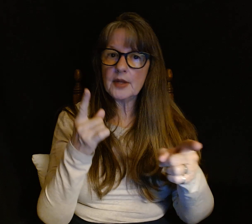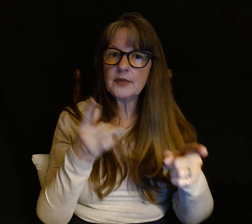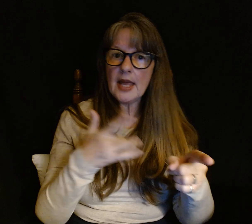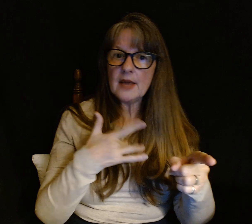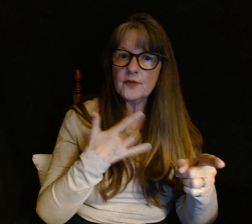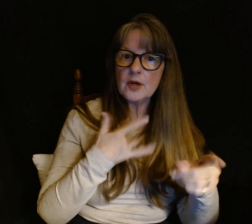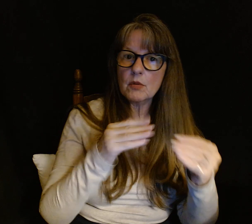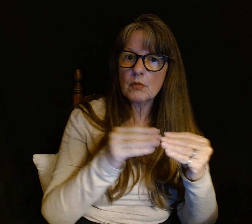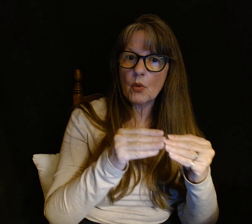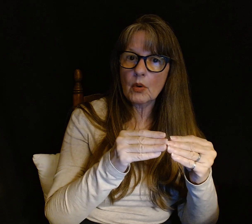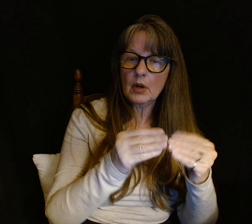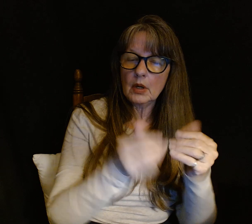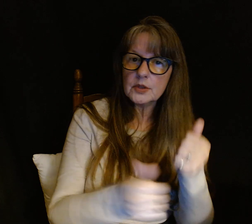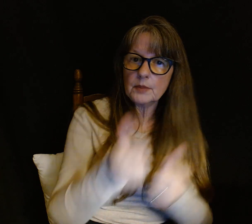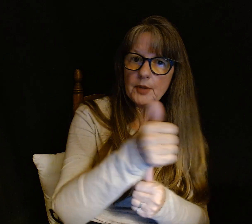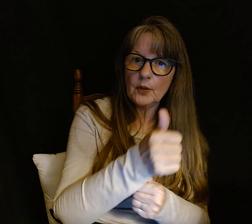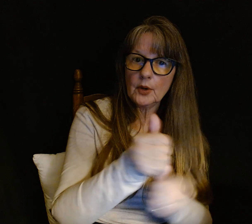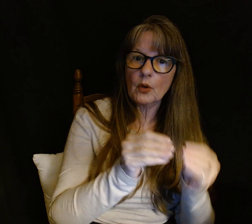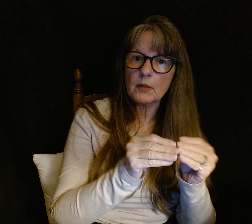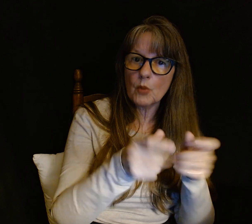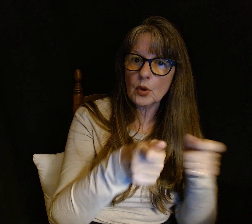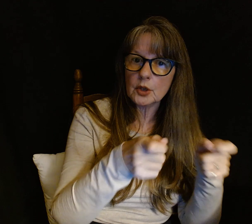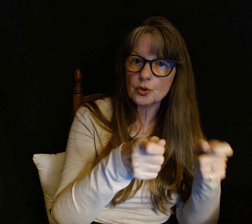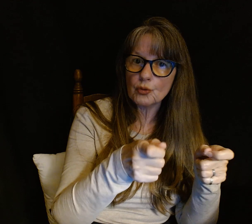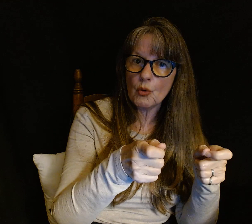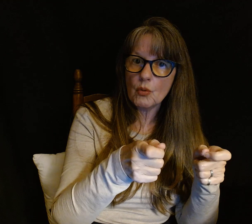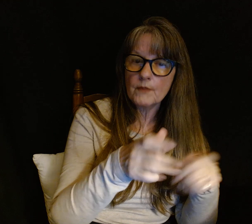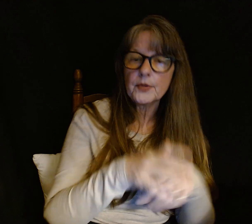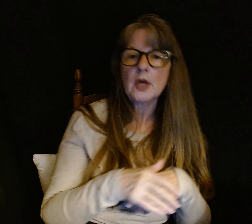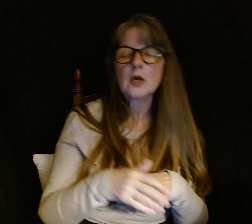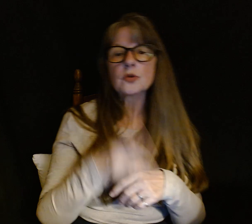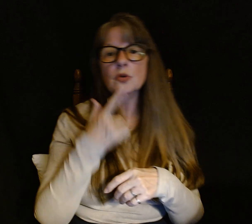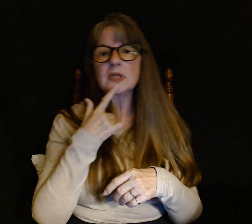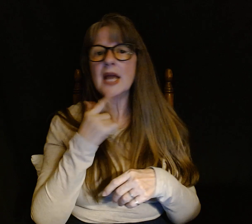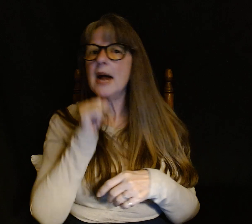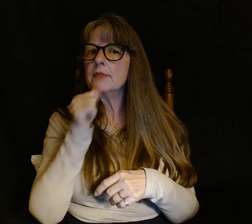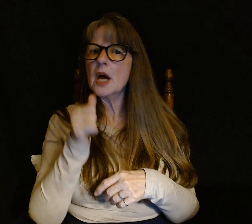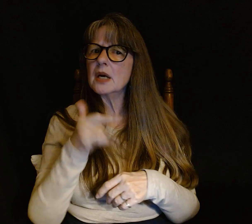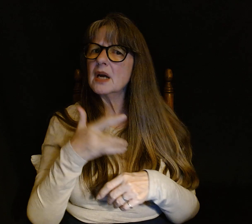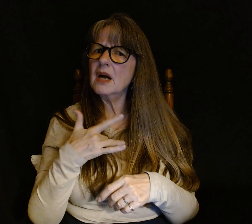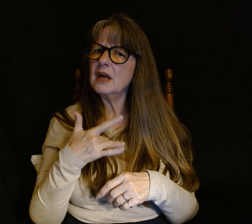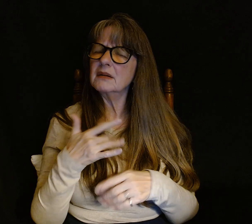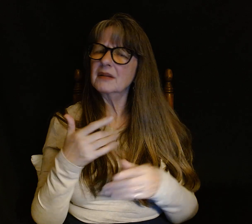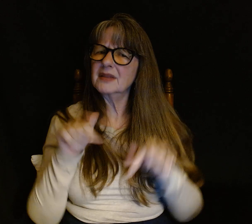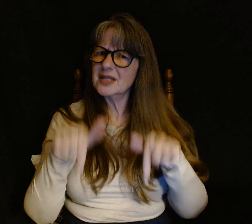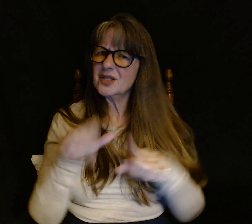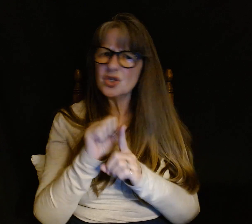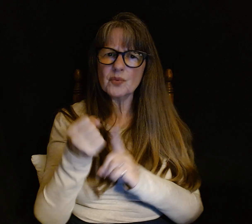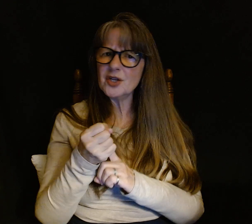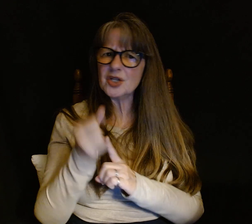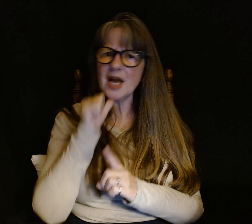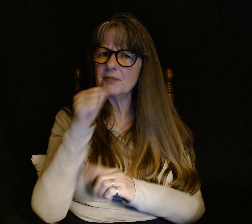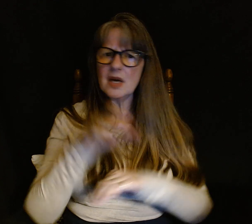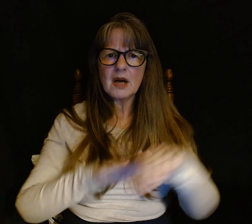they feel more superior or in more control. So you can say, this situation, I'm not